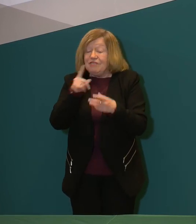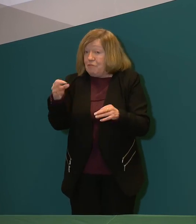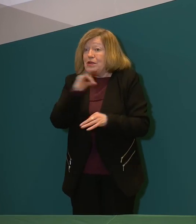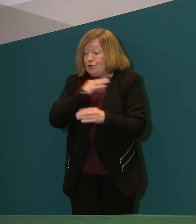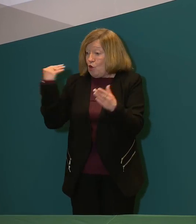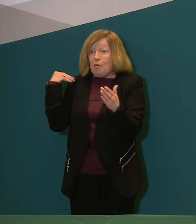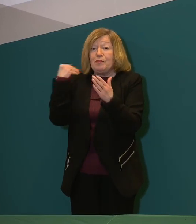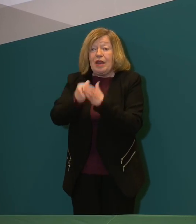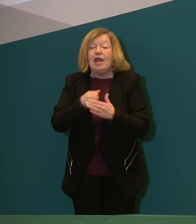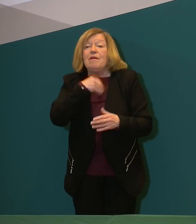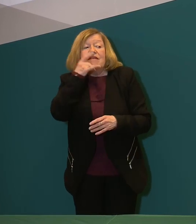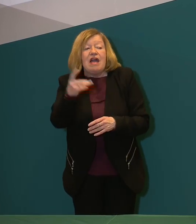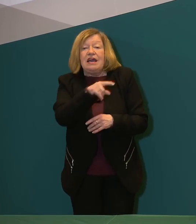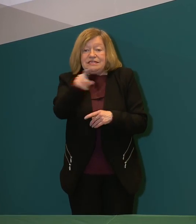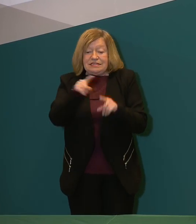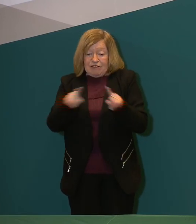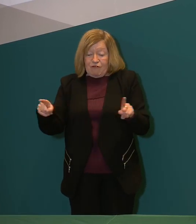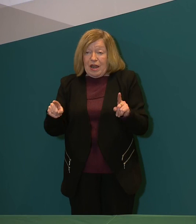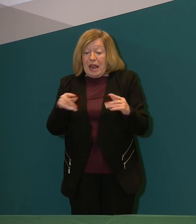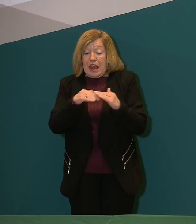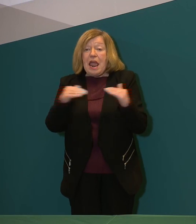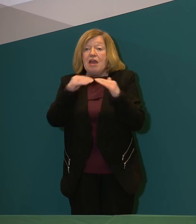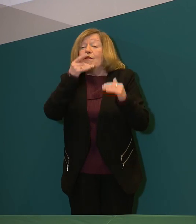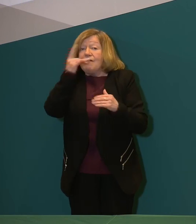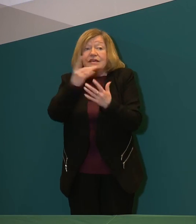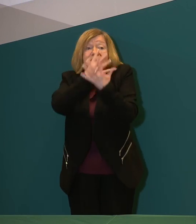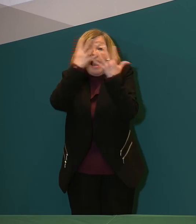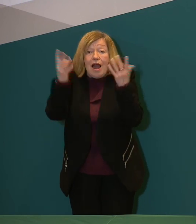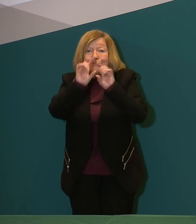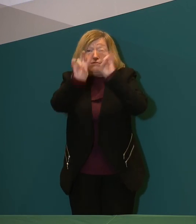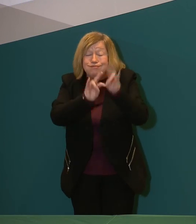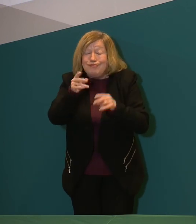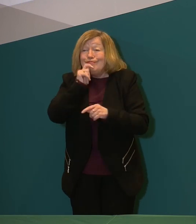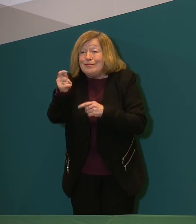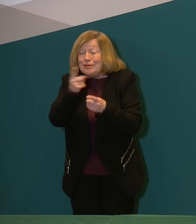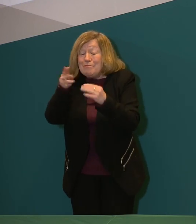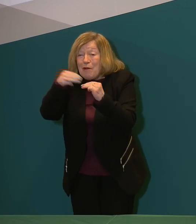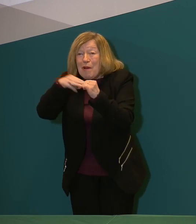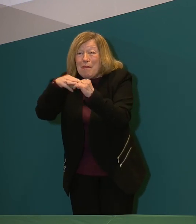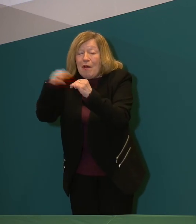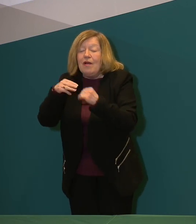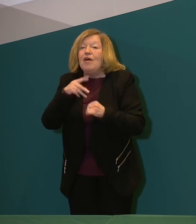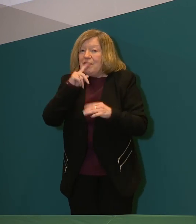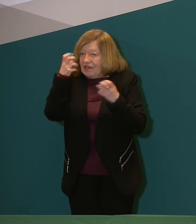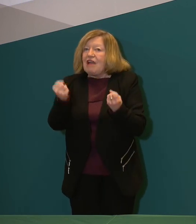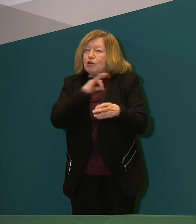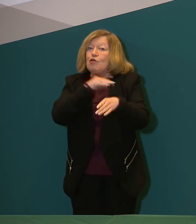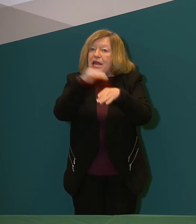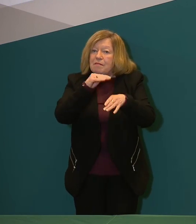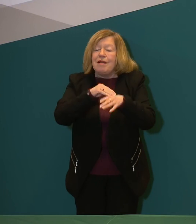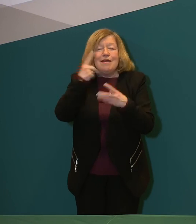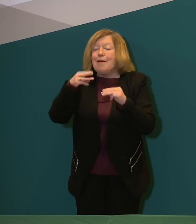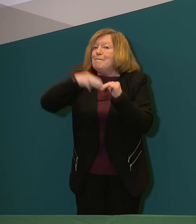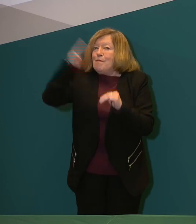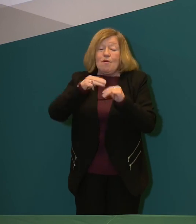population. And we've asked at each of the stages that while we've asked a lot of people and we believe that it's having an impact, we believe we need to do more. Because as